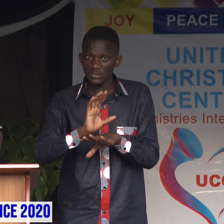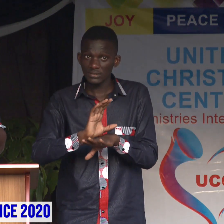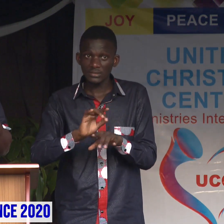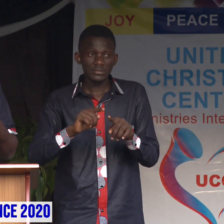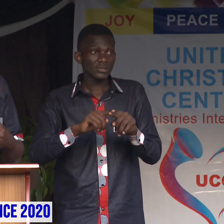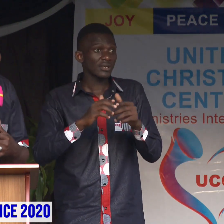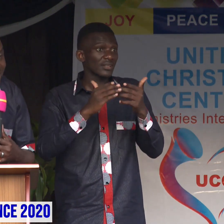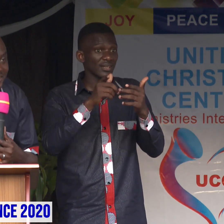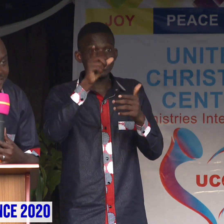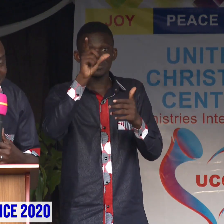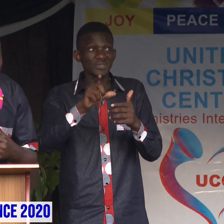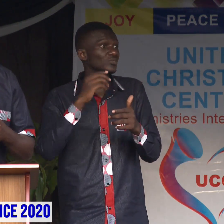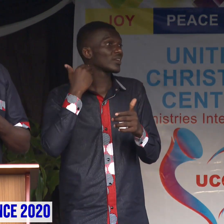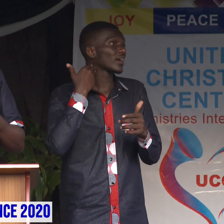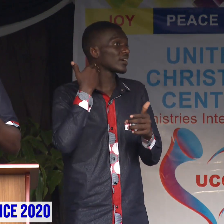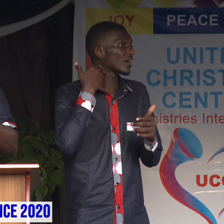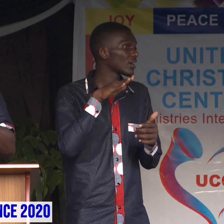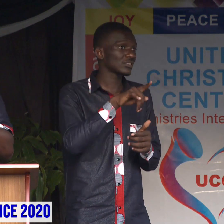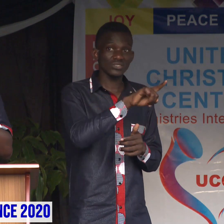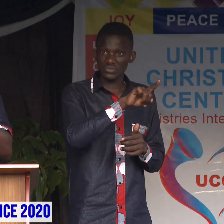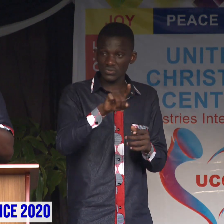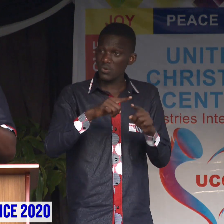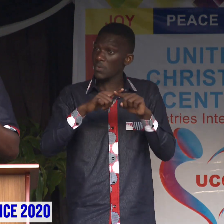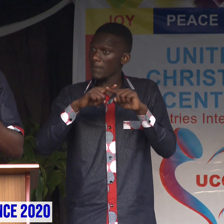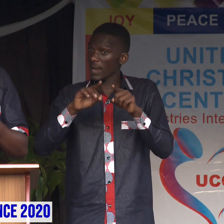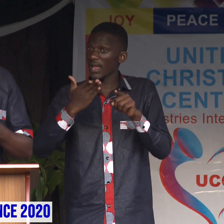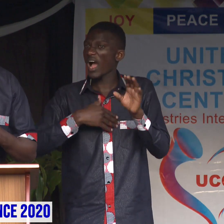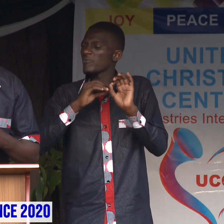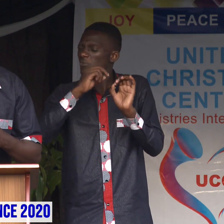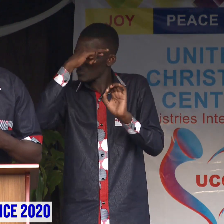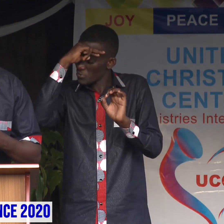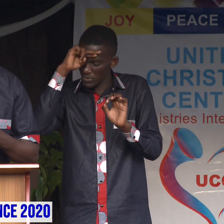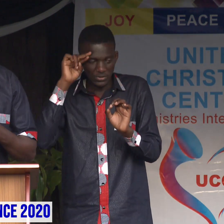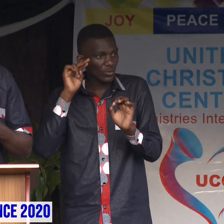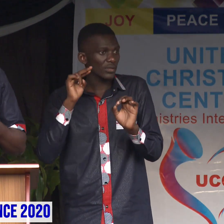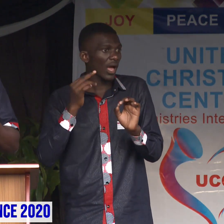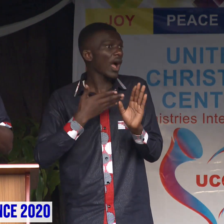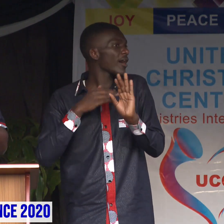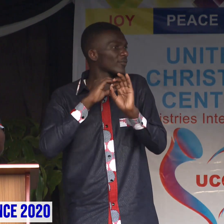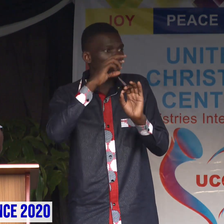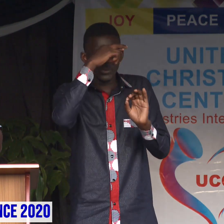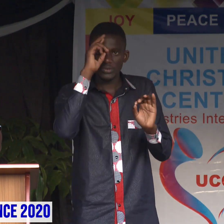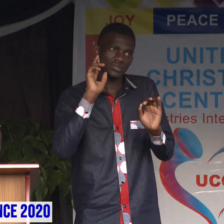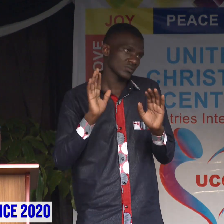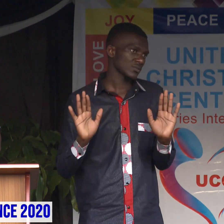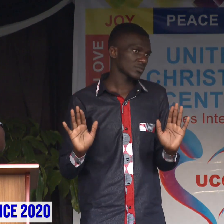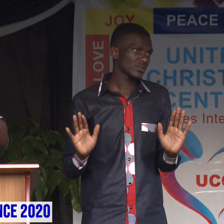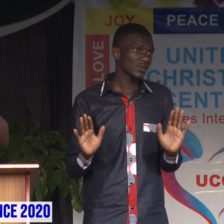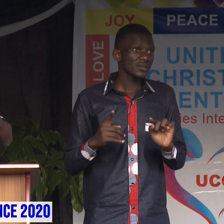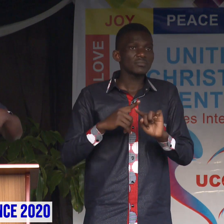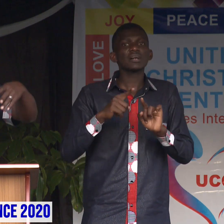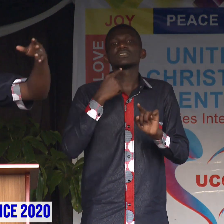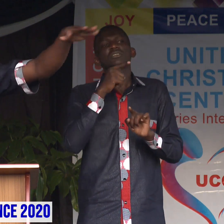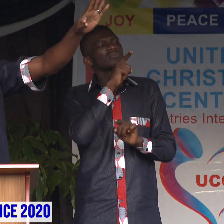waliwo omuntu akuchawa there is someone that can hate you nenga takuliko nsonga ya deneji But when he has no reason, no issue,